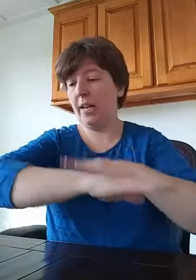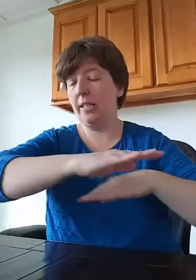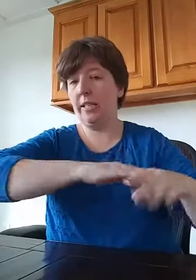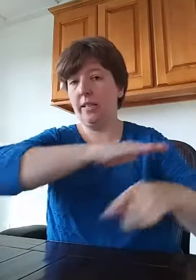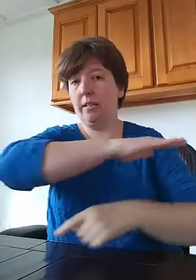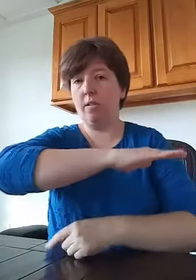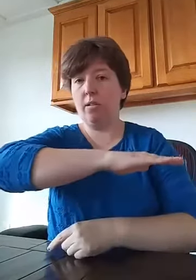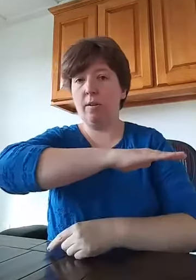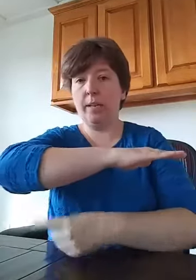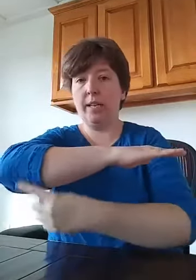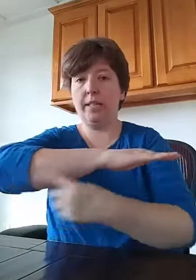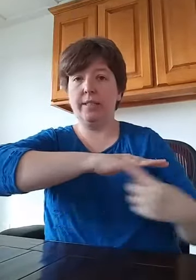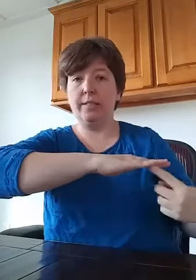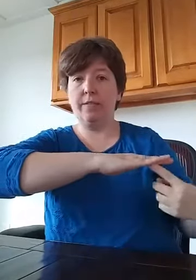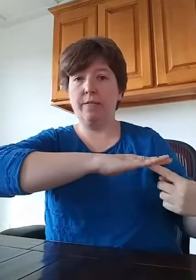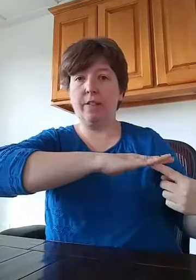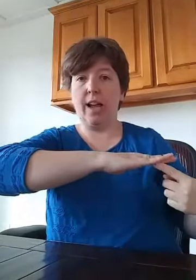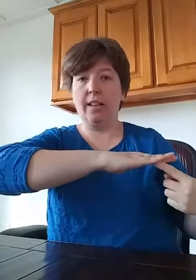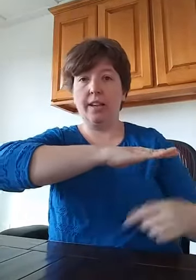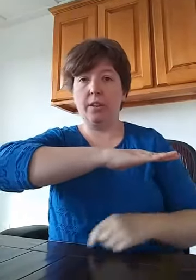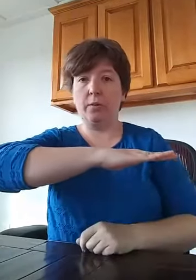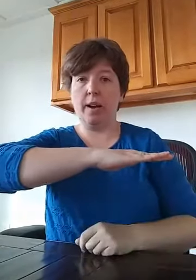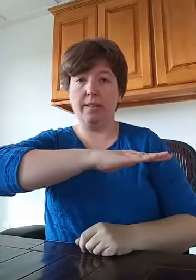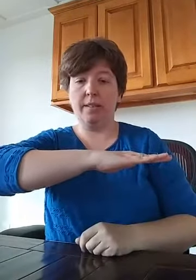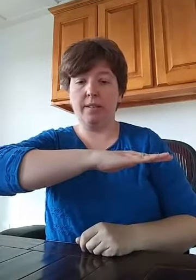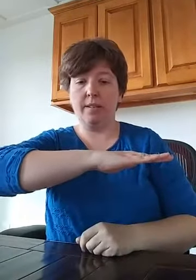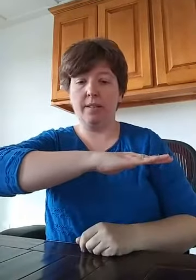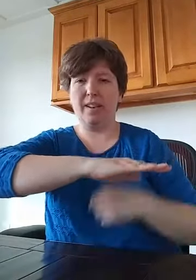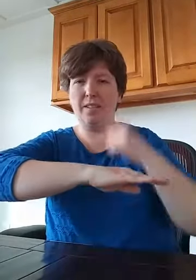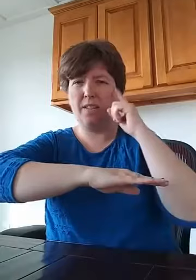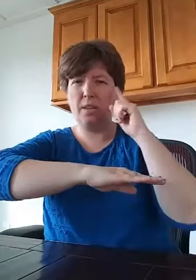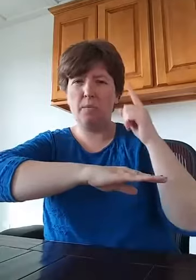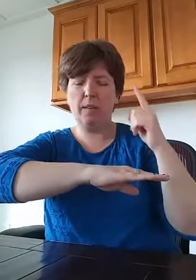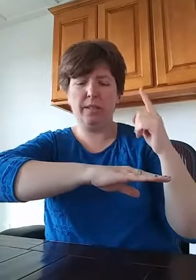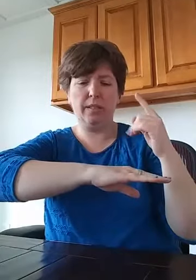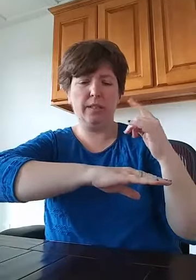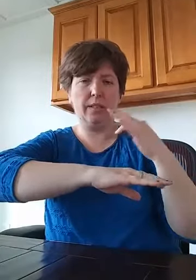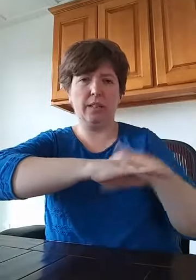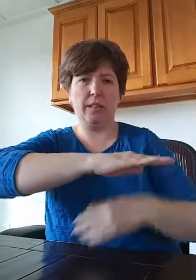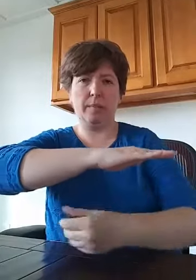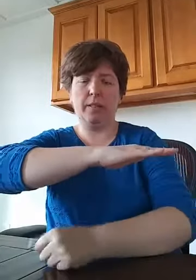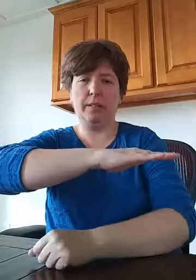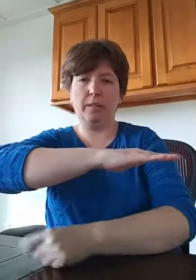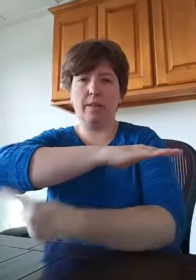hand or arm is flat like the horizon. I think we discussed some of these already,